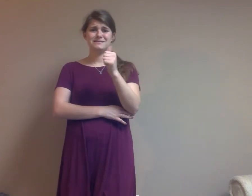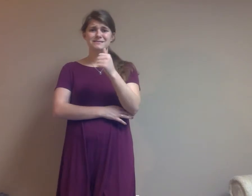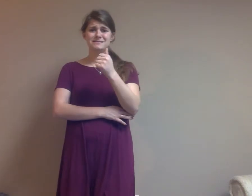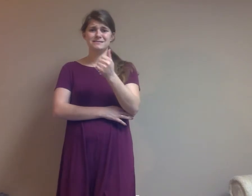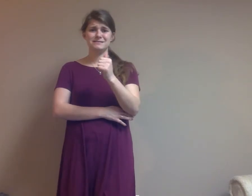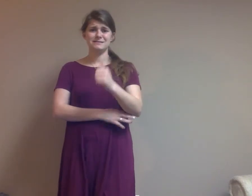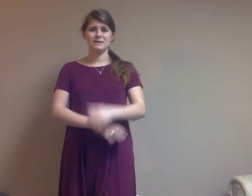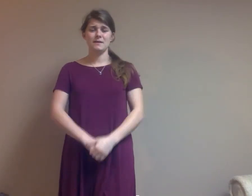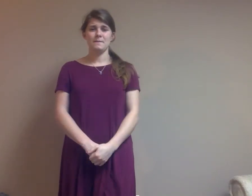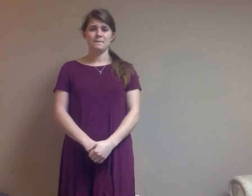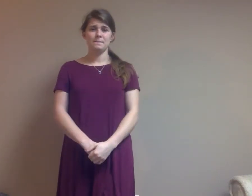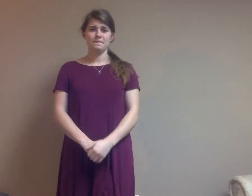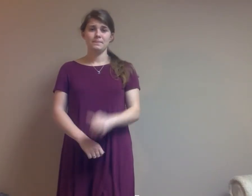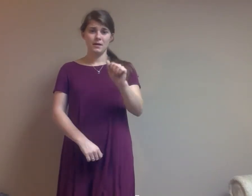sorry.